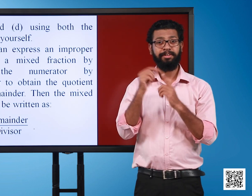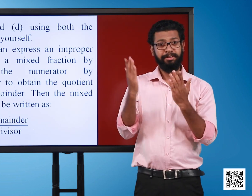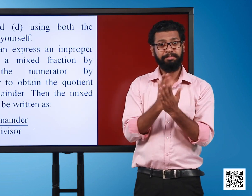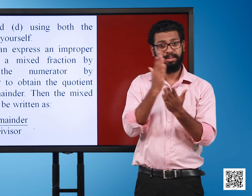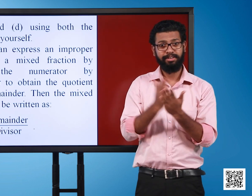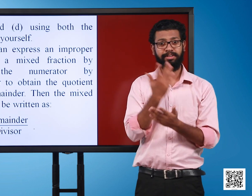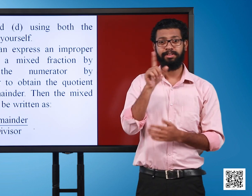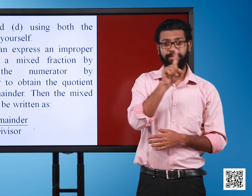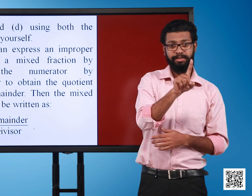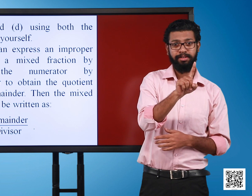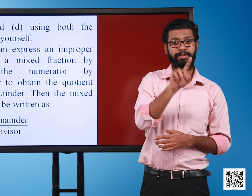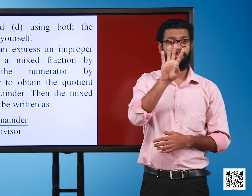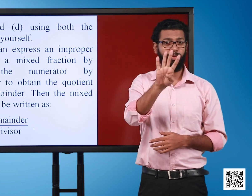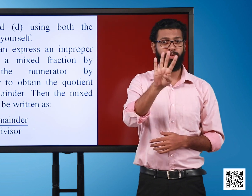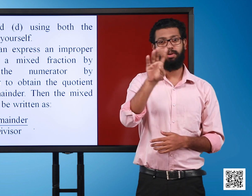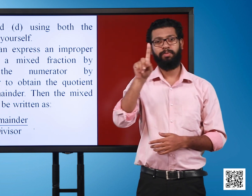Page 141.